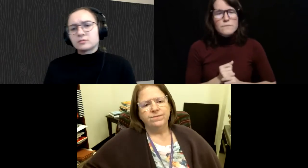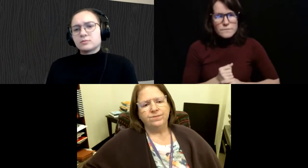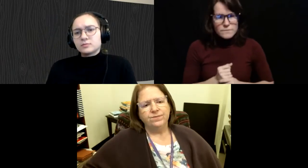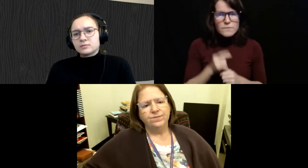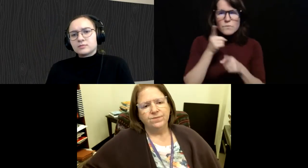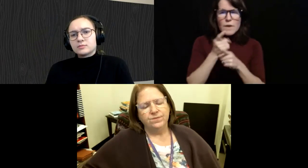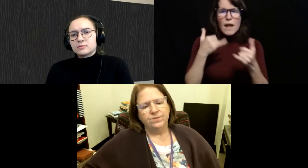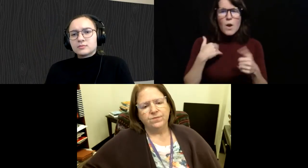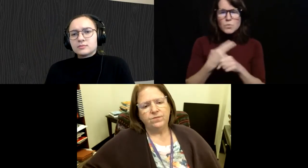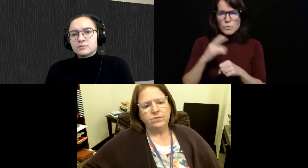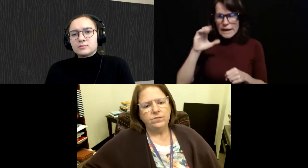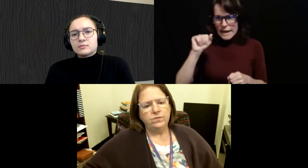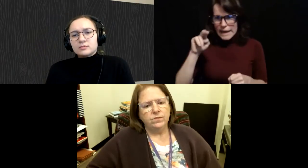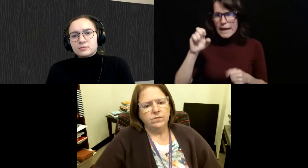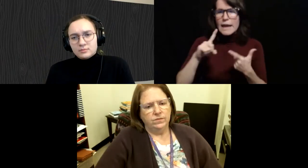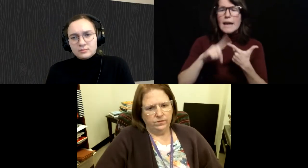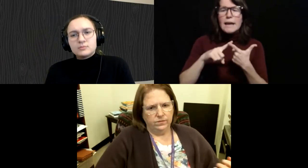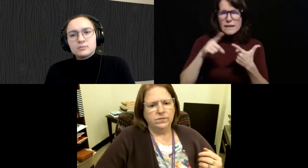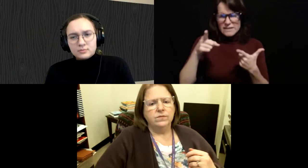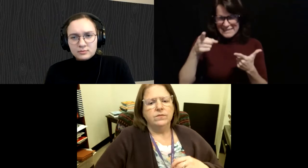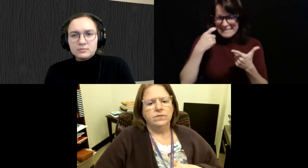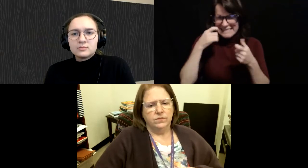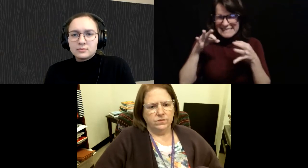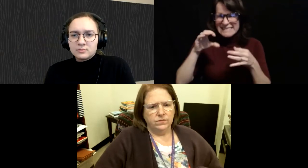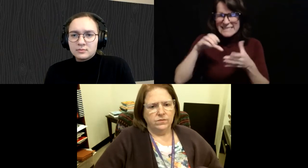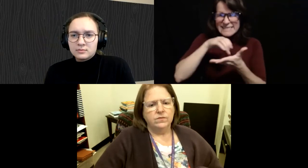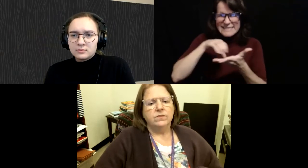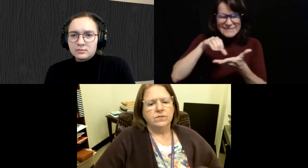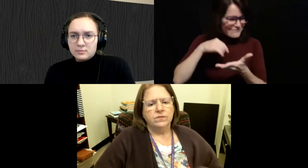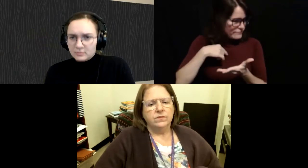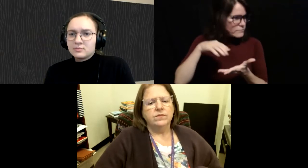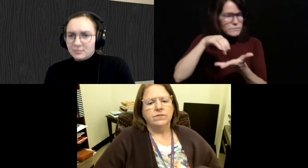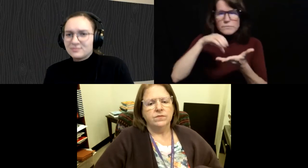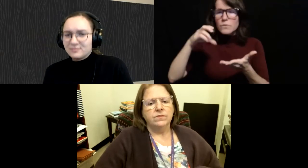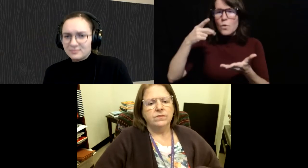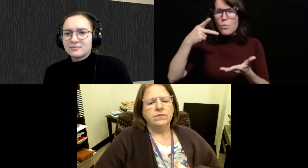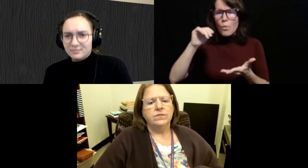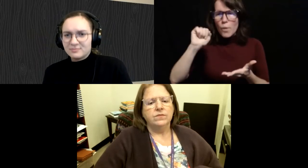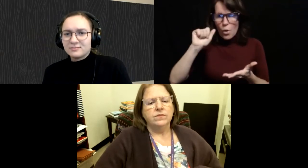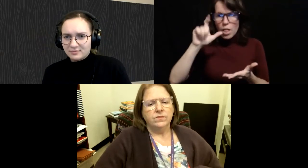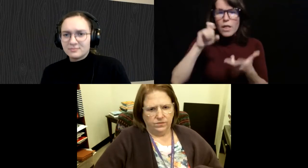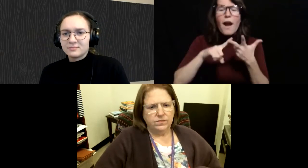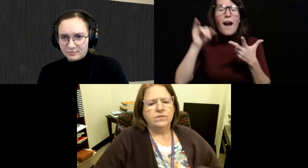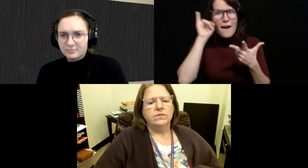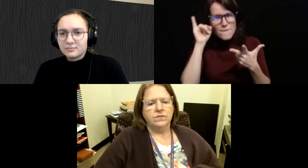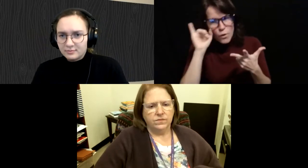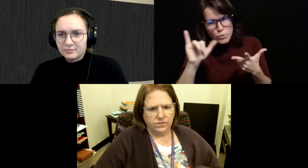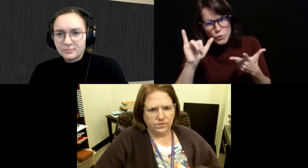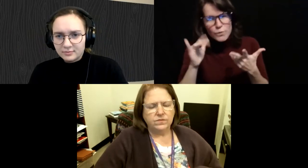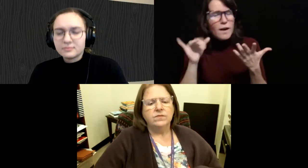you? Right now, I do use a cane. And that device that I, that portable thing,